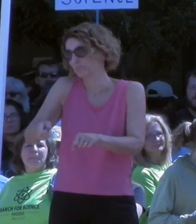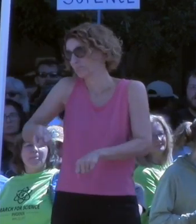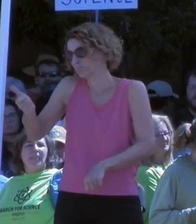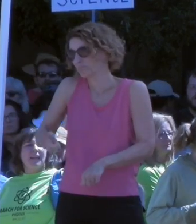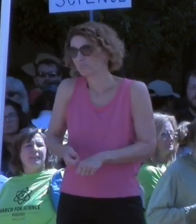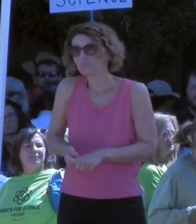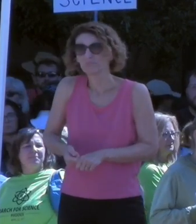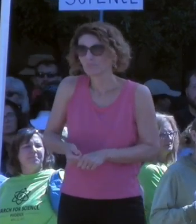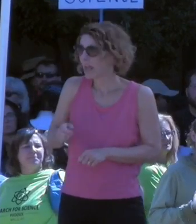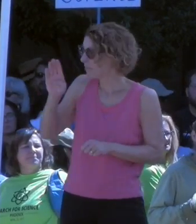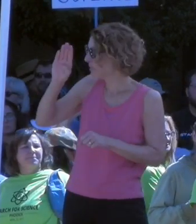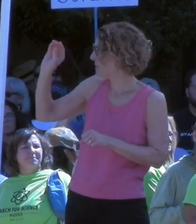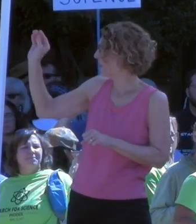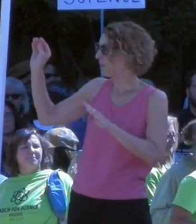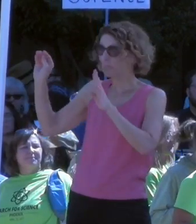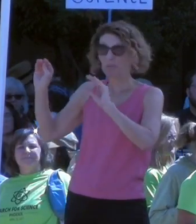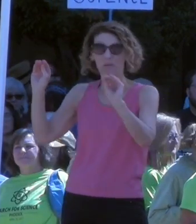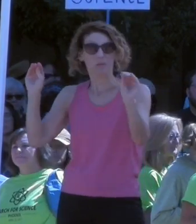not